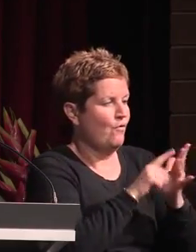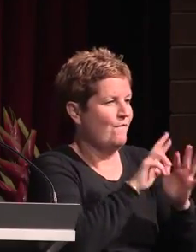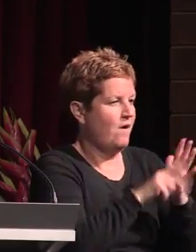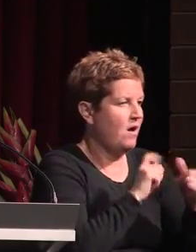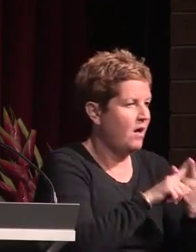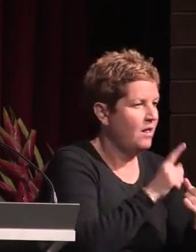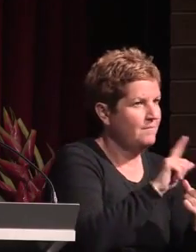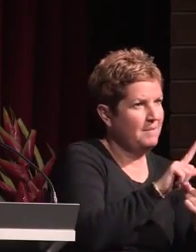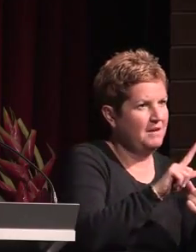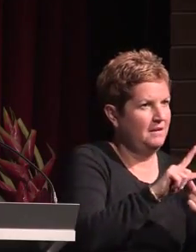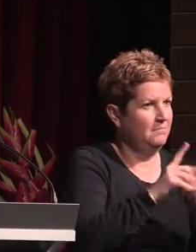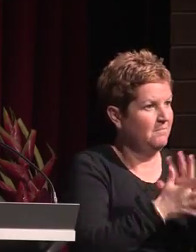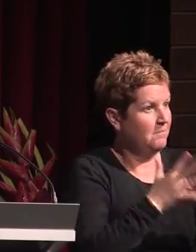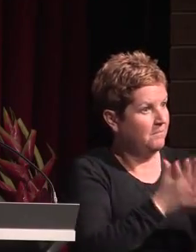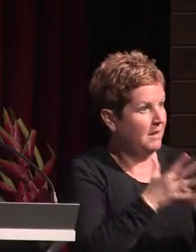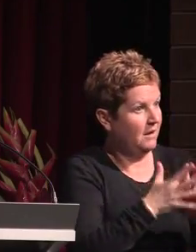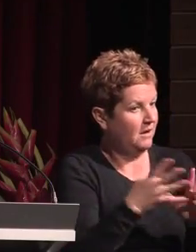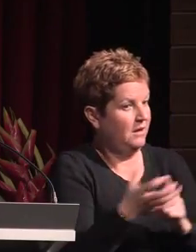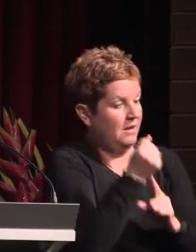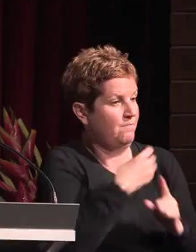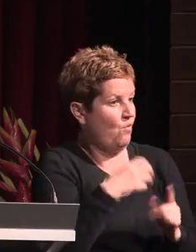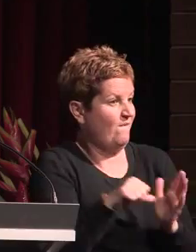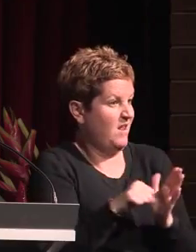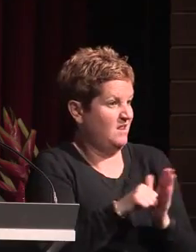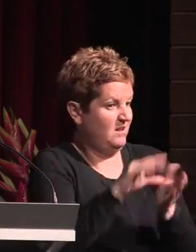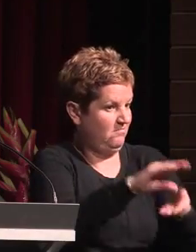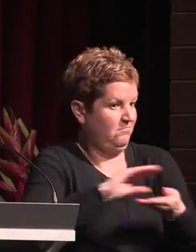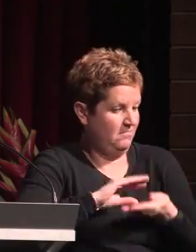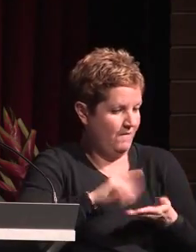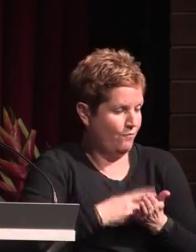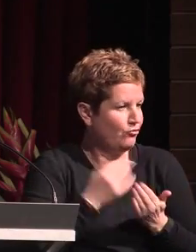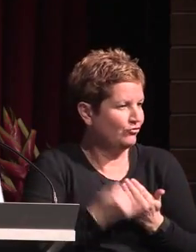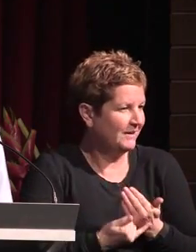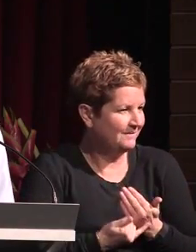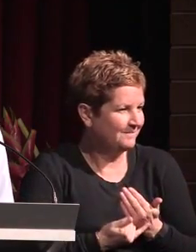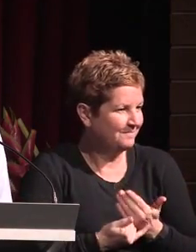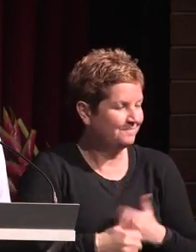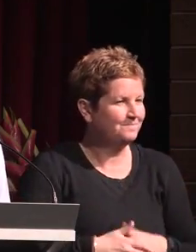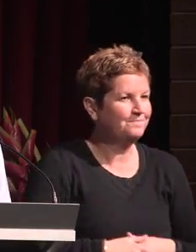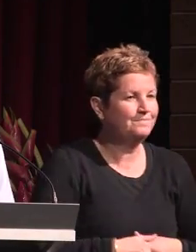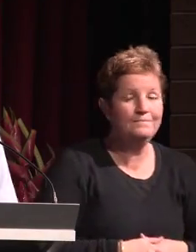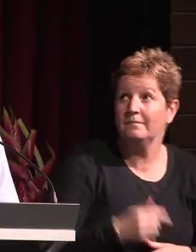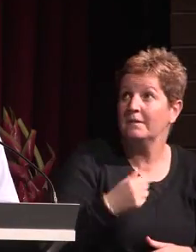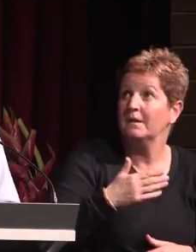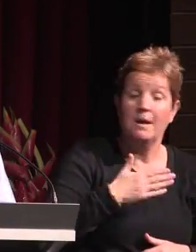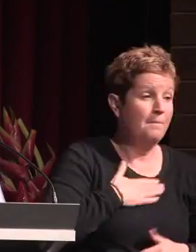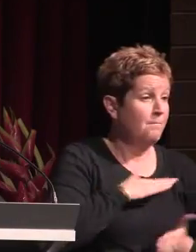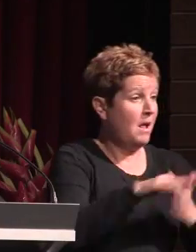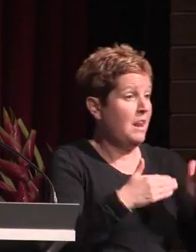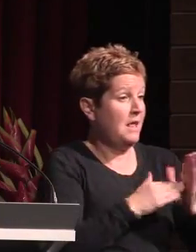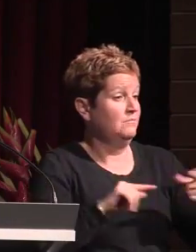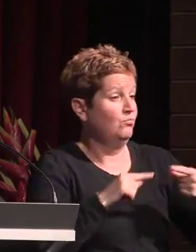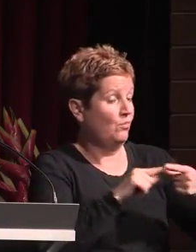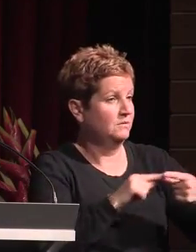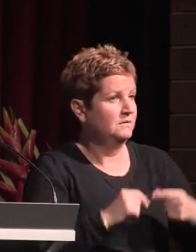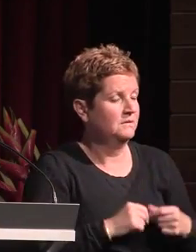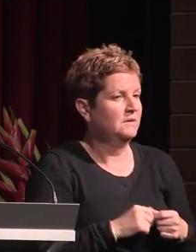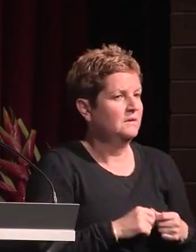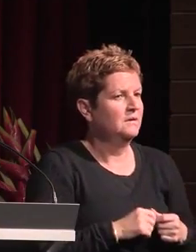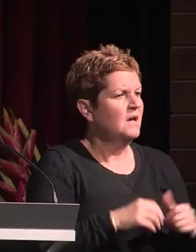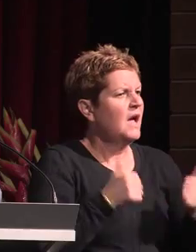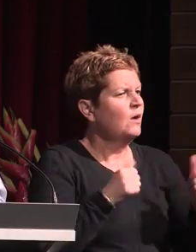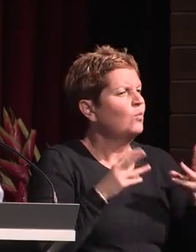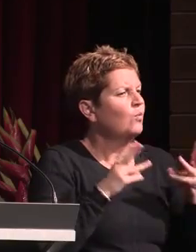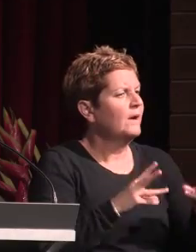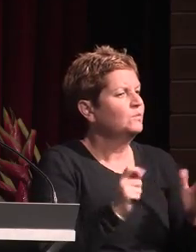for your project. Which leads me to my last point, is a good way to actually try